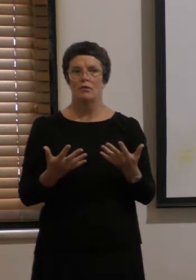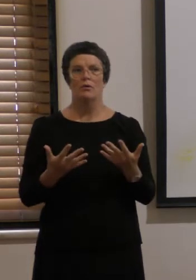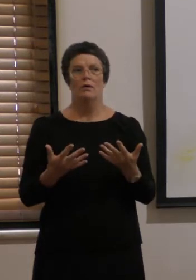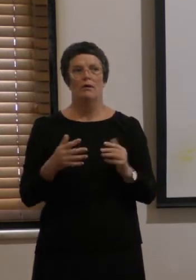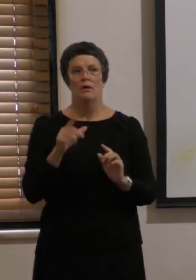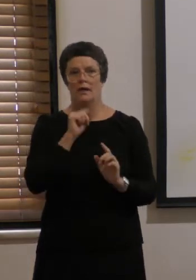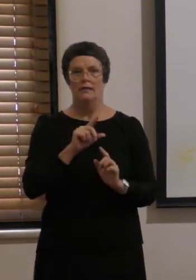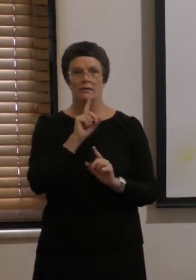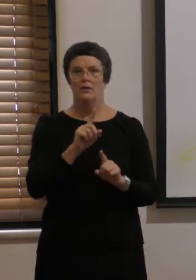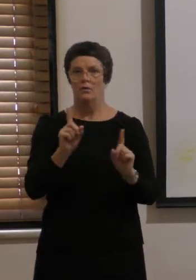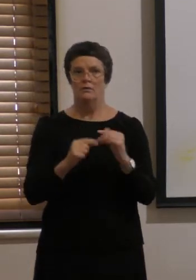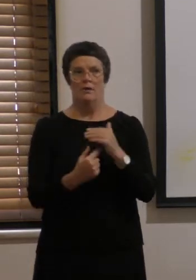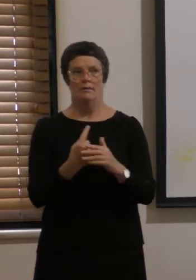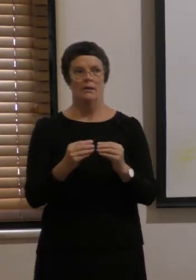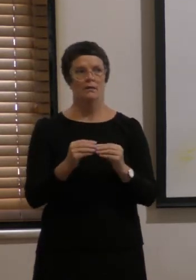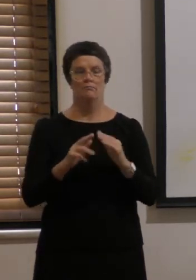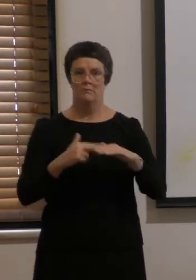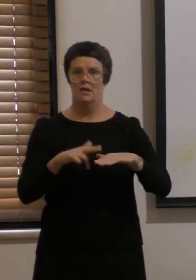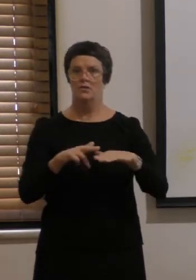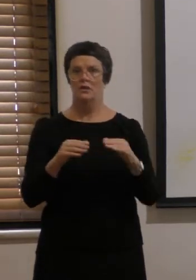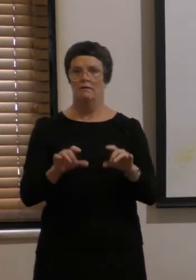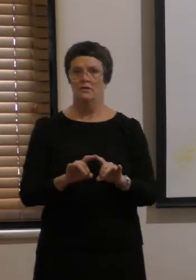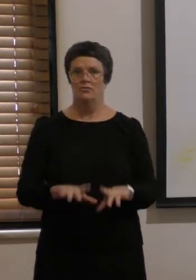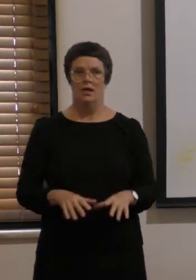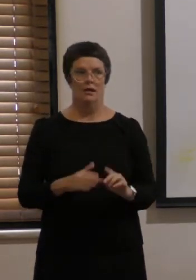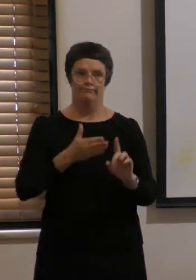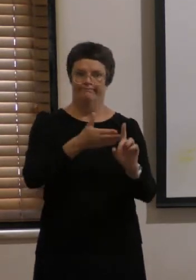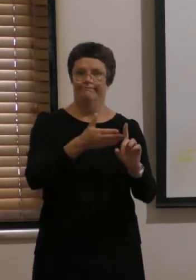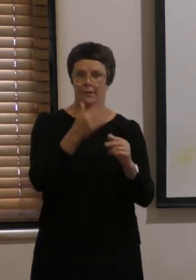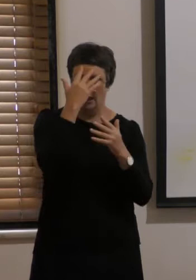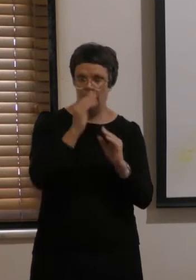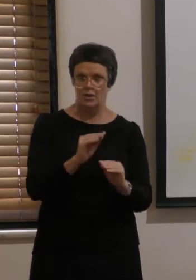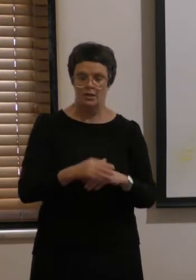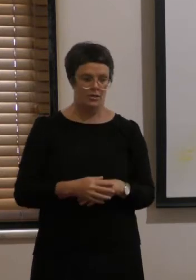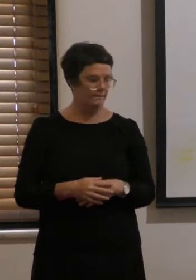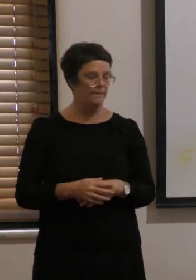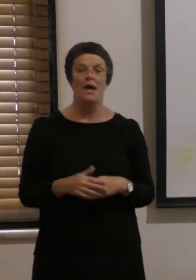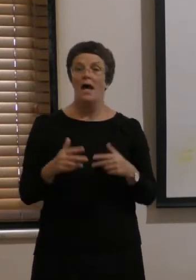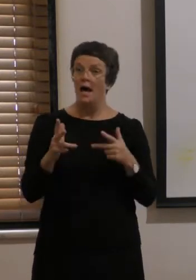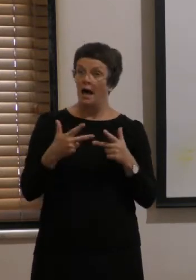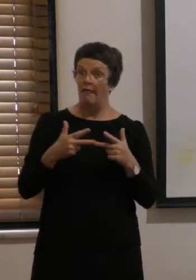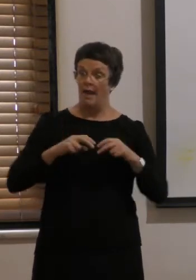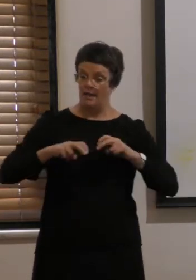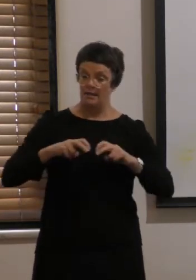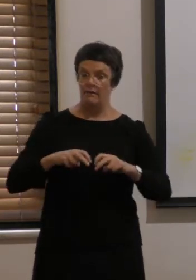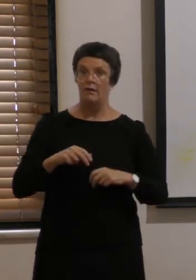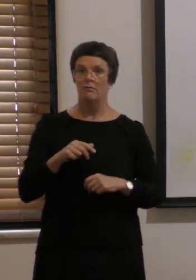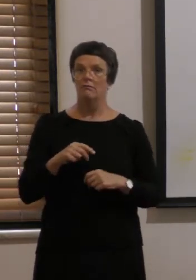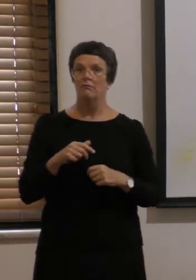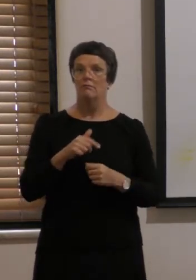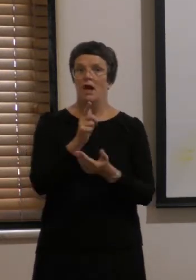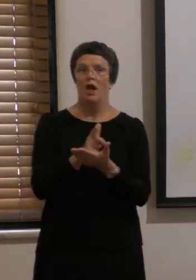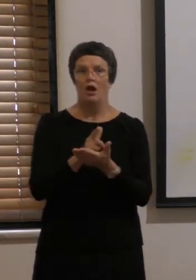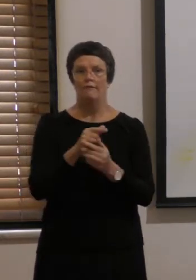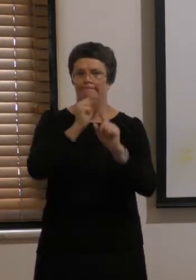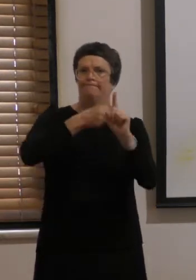education. Other activity, one of the really good things that I have got to say is there's a lot of activity, there's a lot of noise about